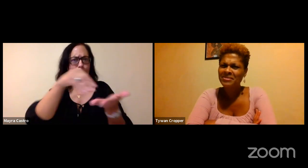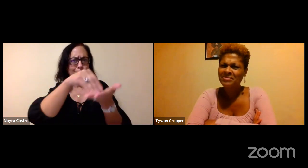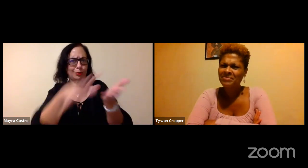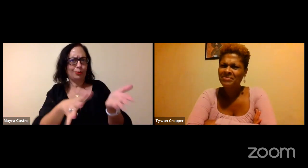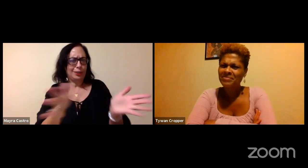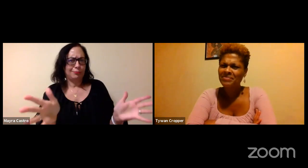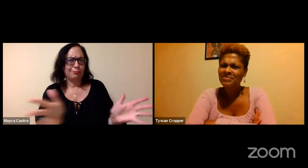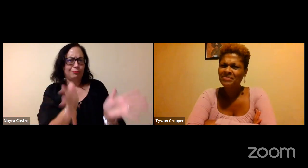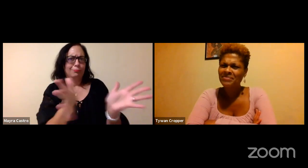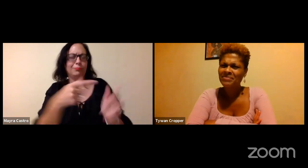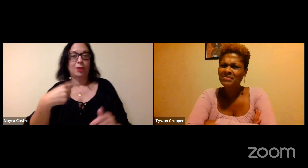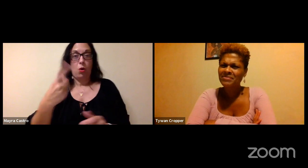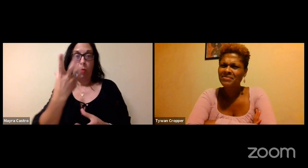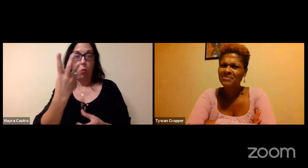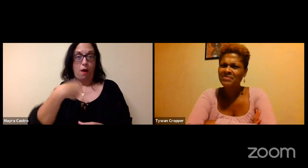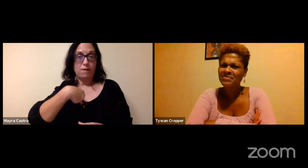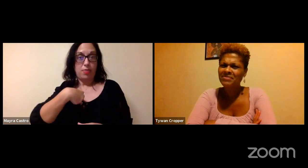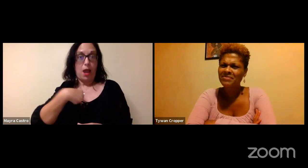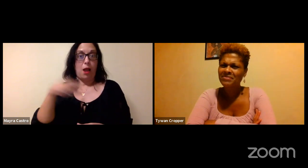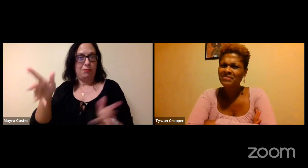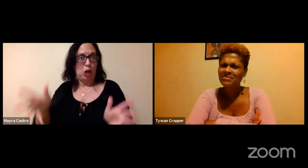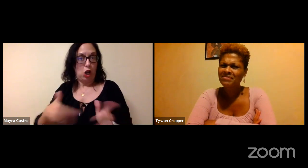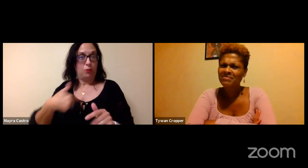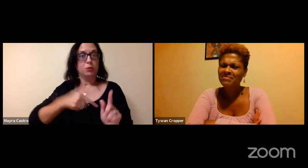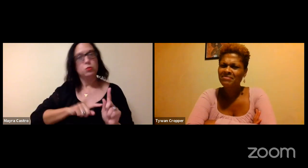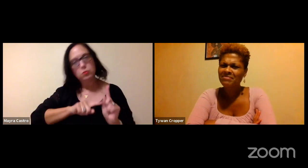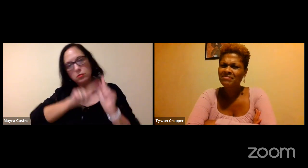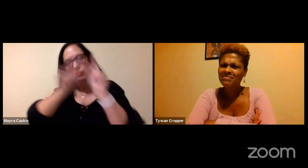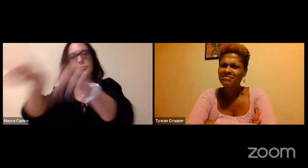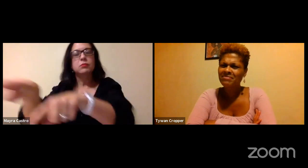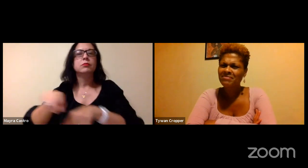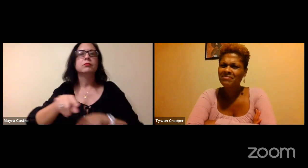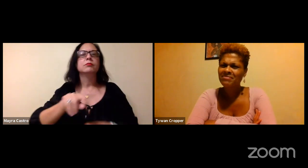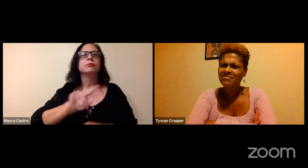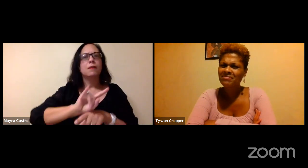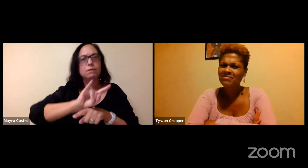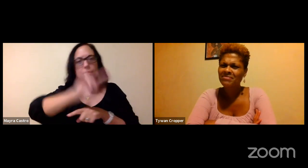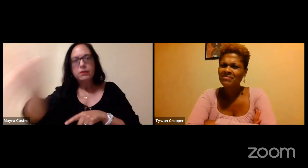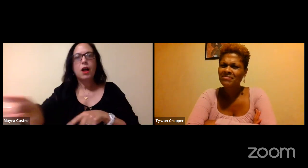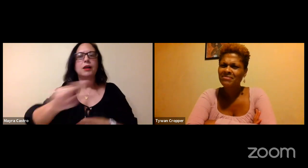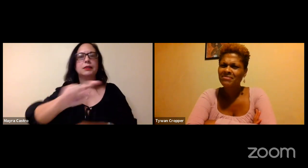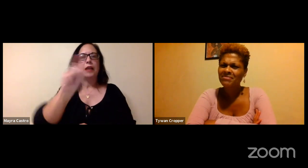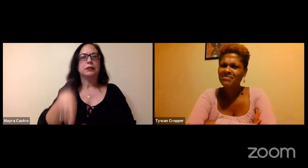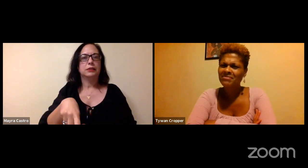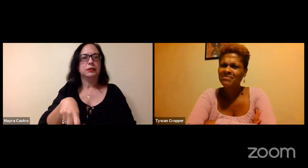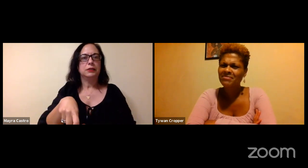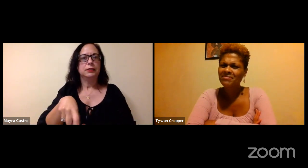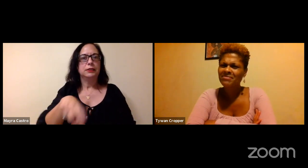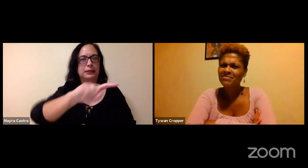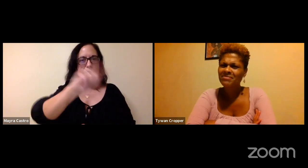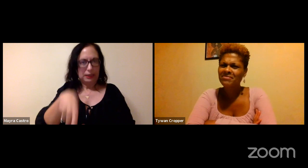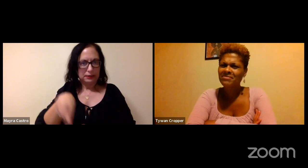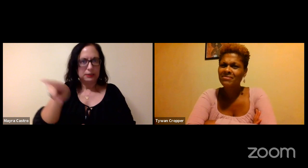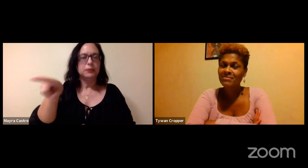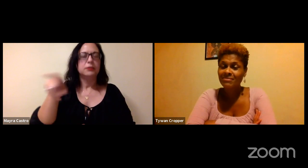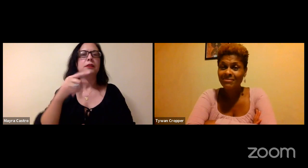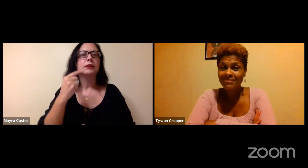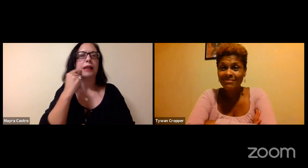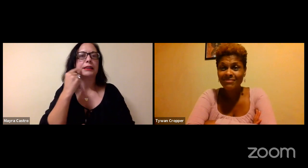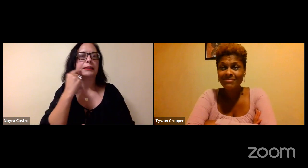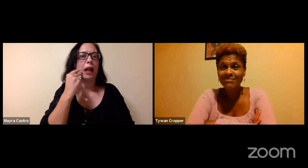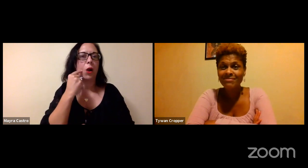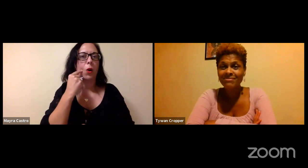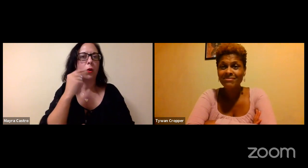advocate, tremendous activist. And he encouraged me to fly